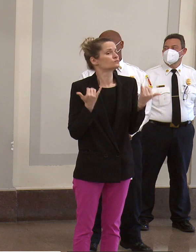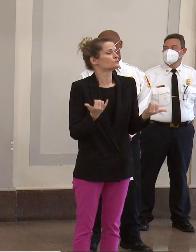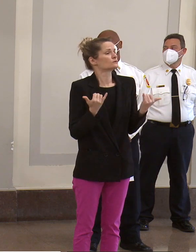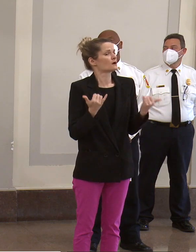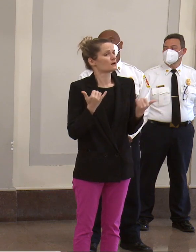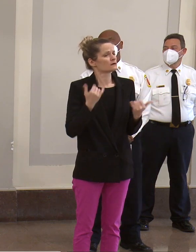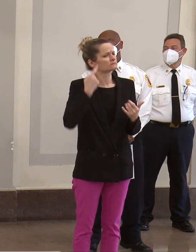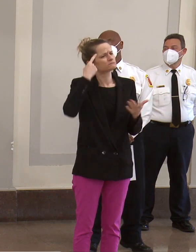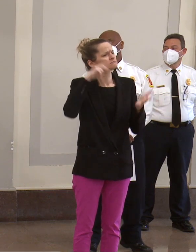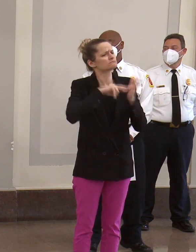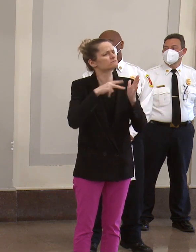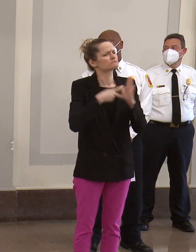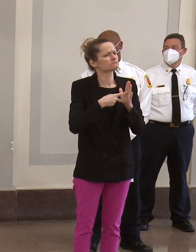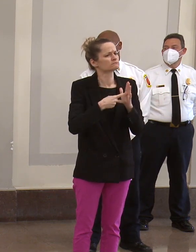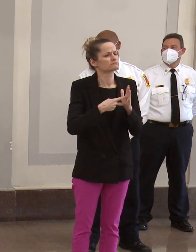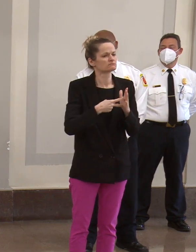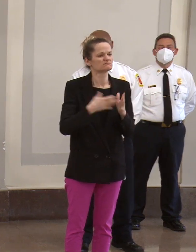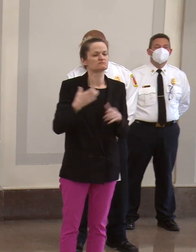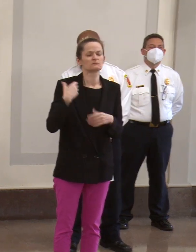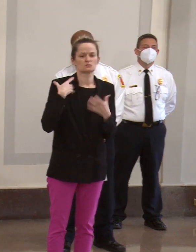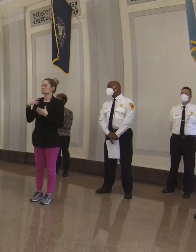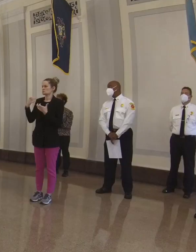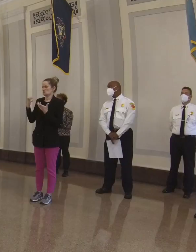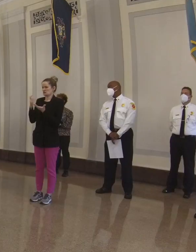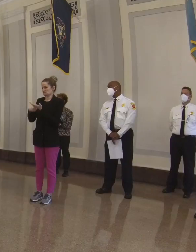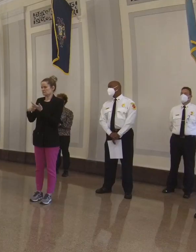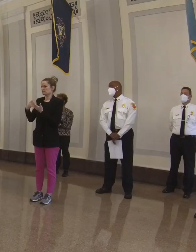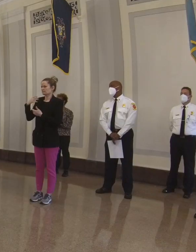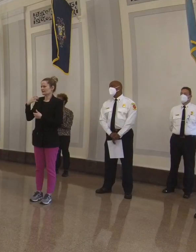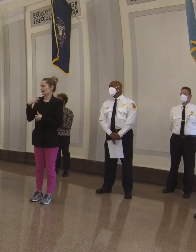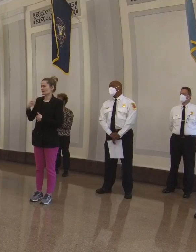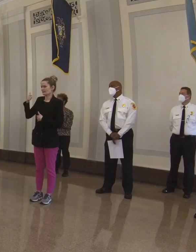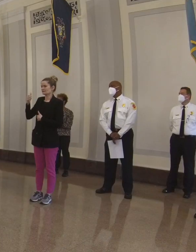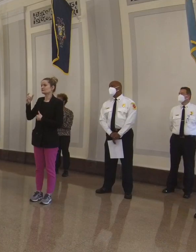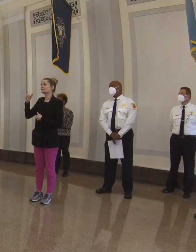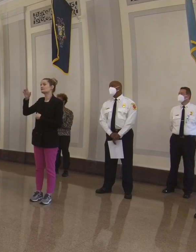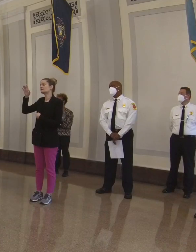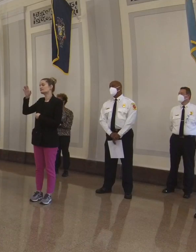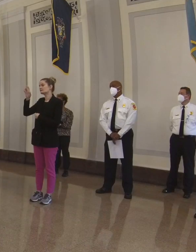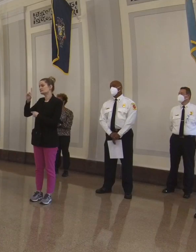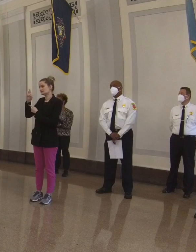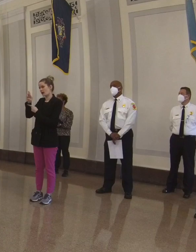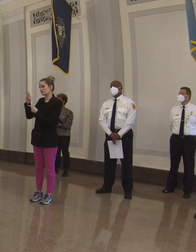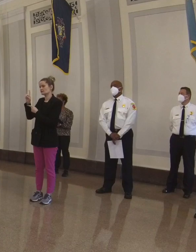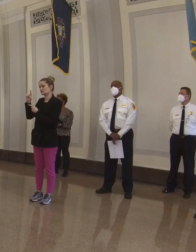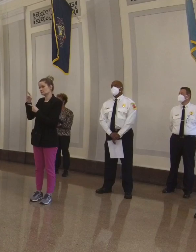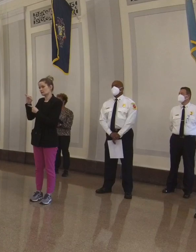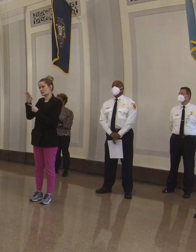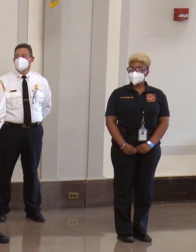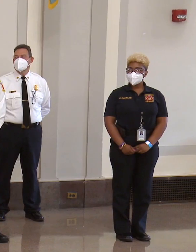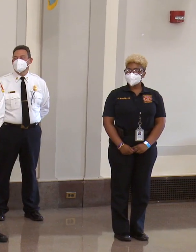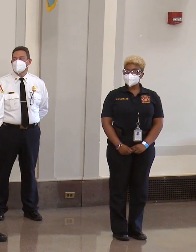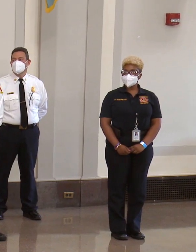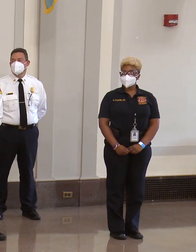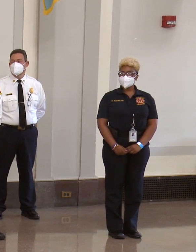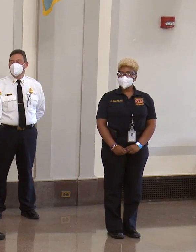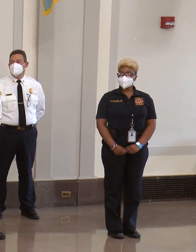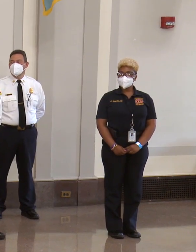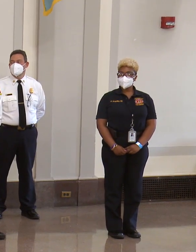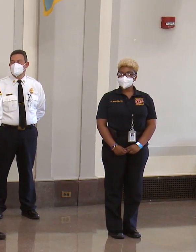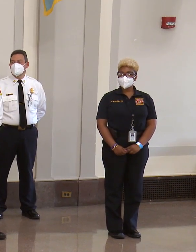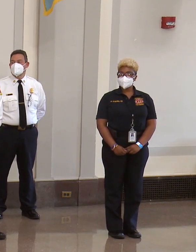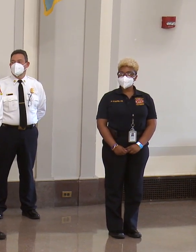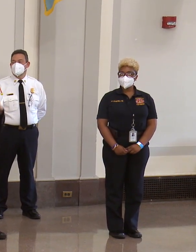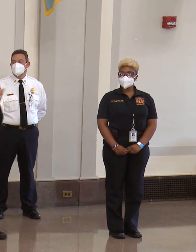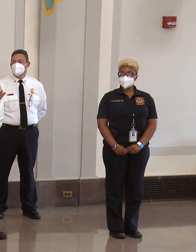Dr. Jaraja, and our Fire Chief, Niles Ford, and we're talking about COVID. And as our city continues to battle